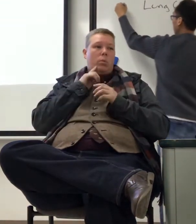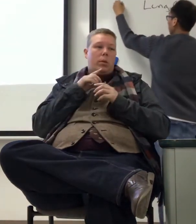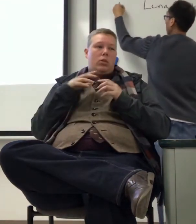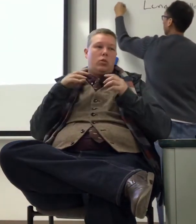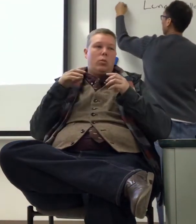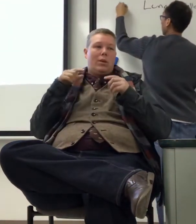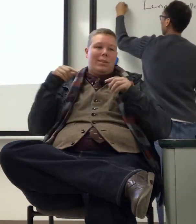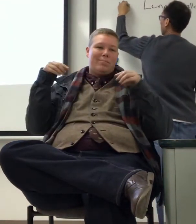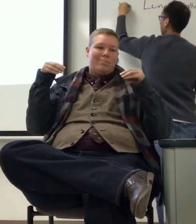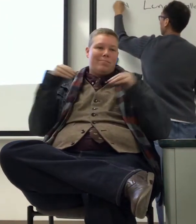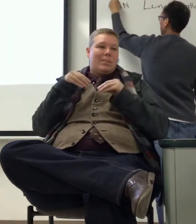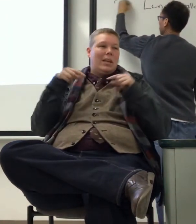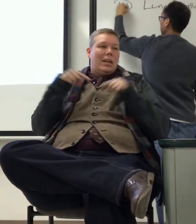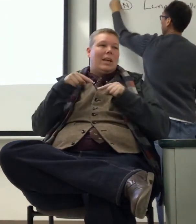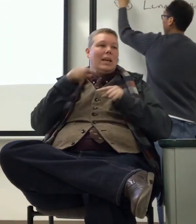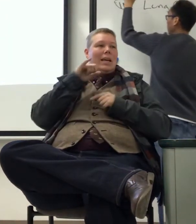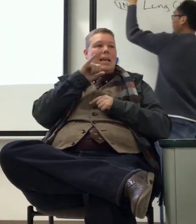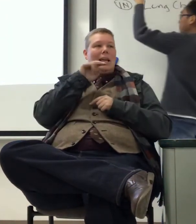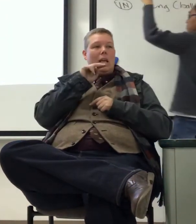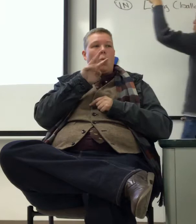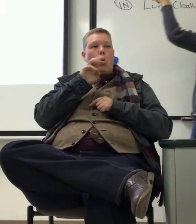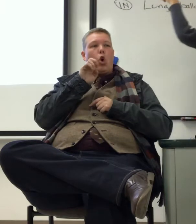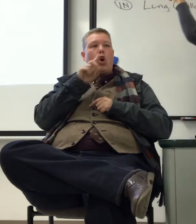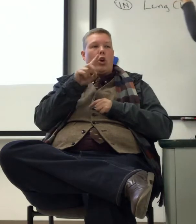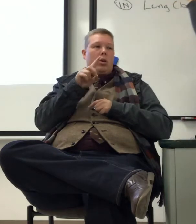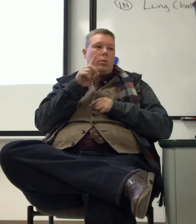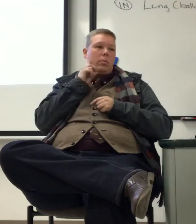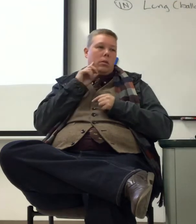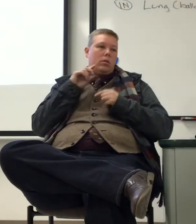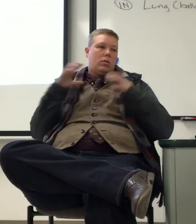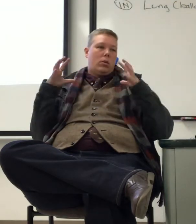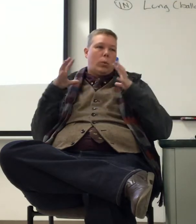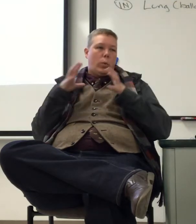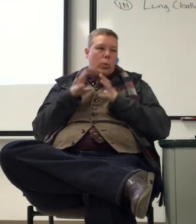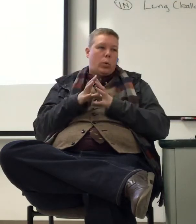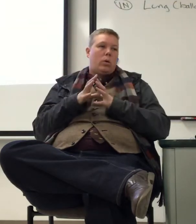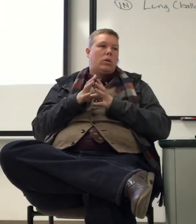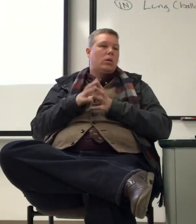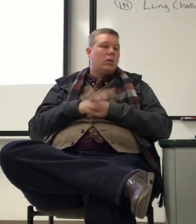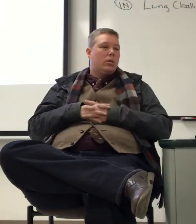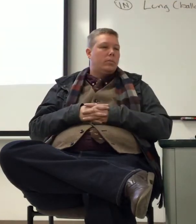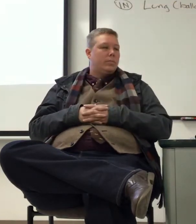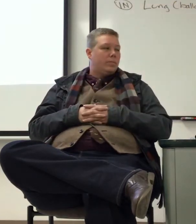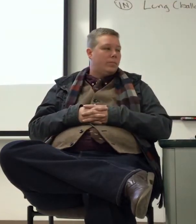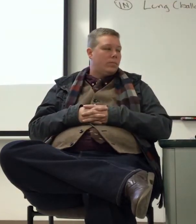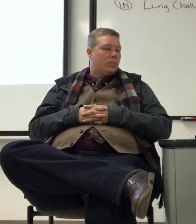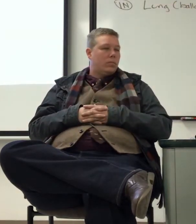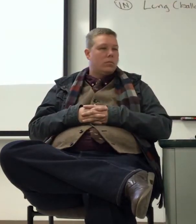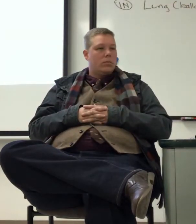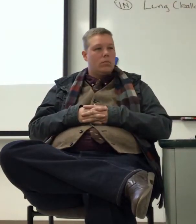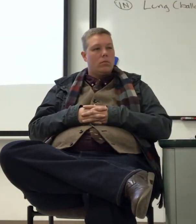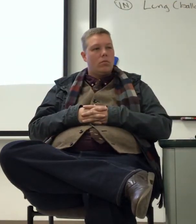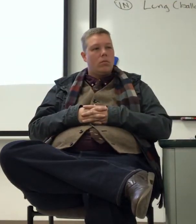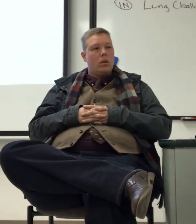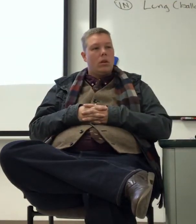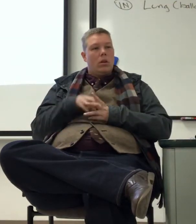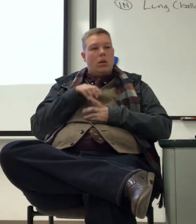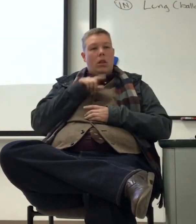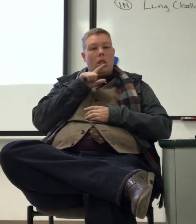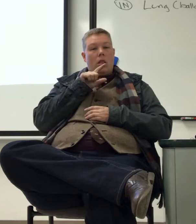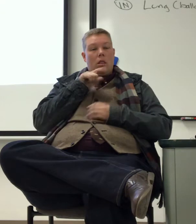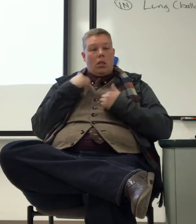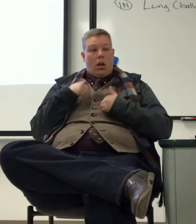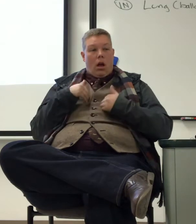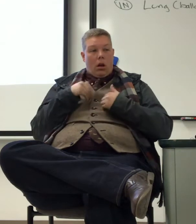say in. In means lung collapses. So I said the lung holds the chest wall in, the chest wall